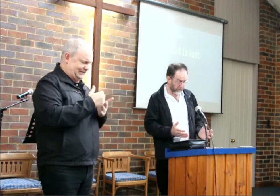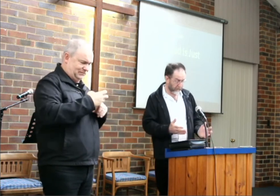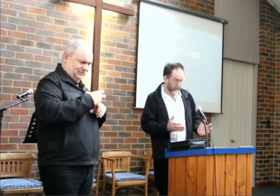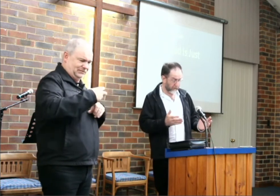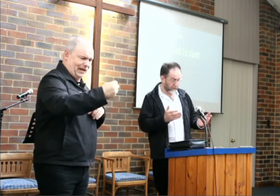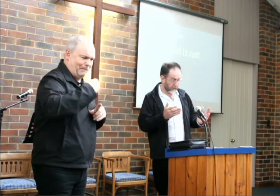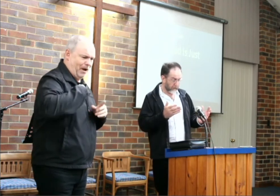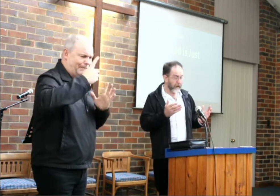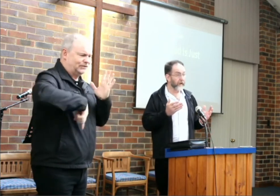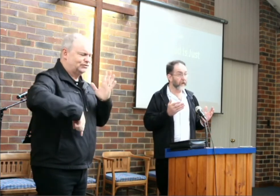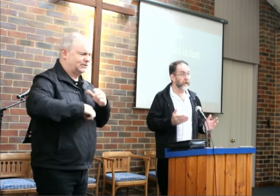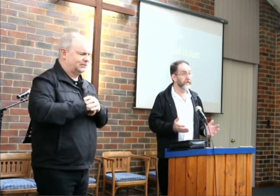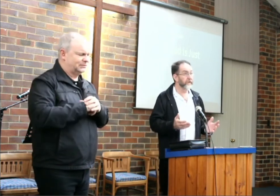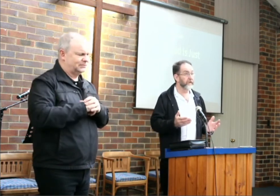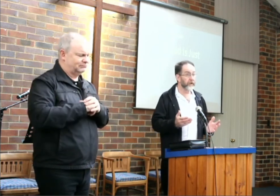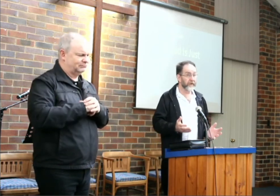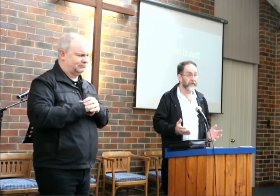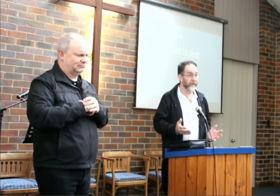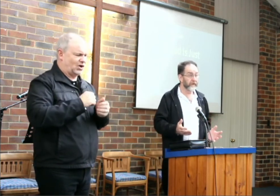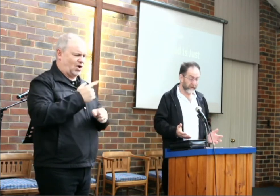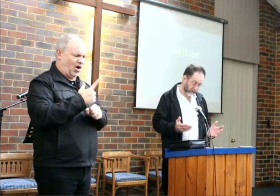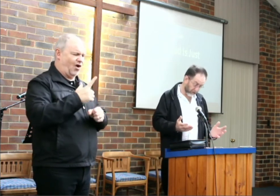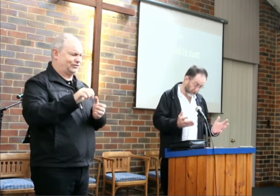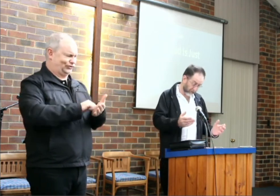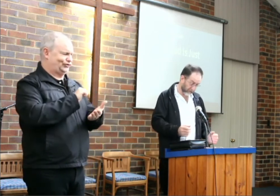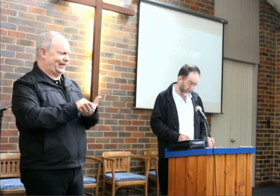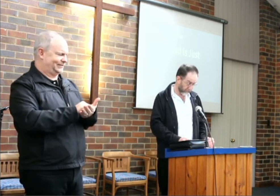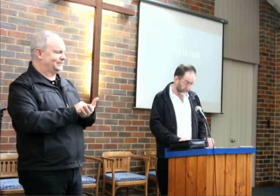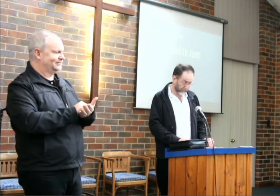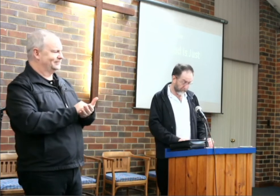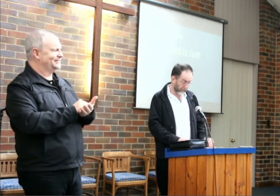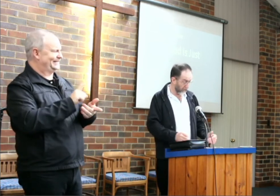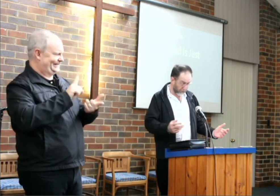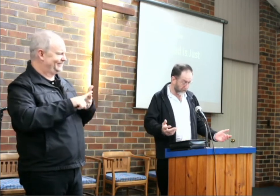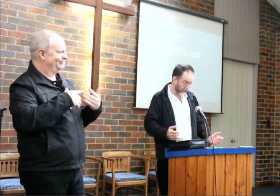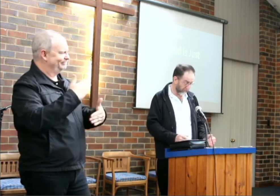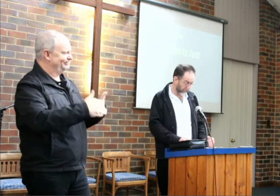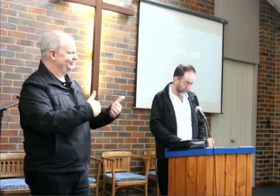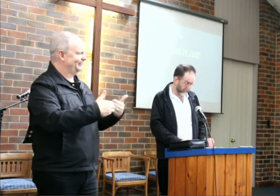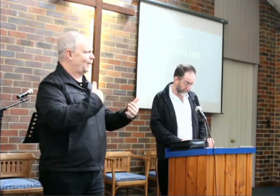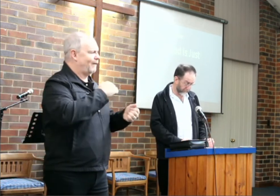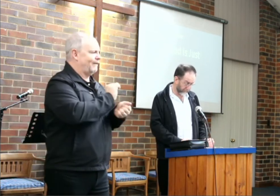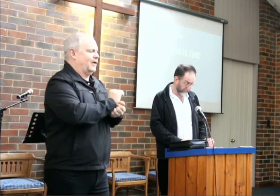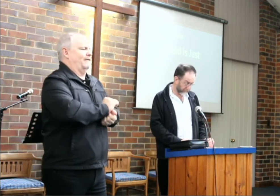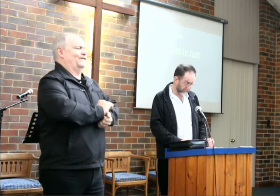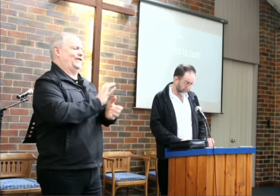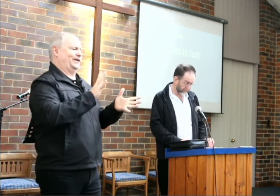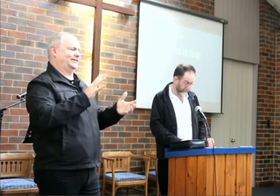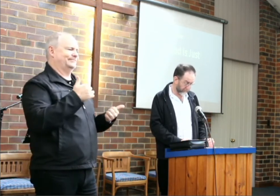punishment, and God's justice is served. And we can go free.